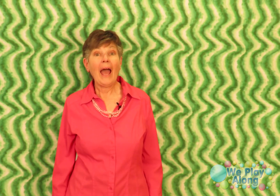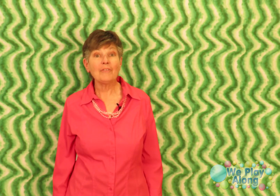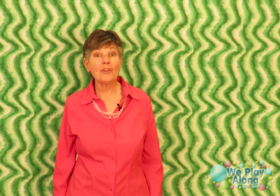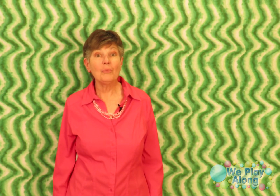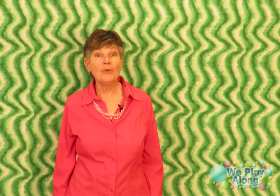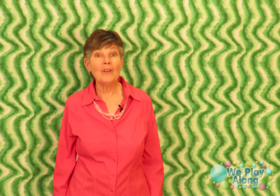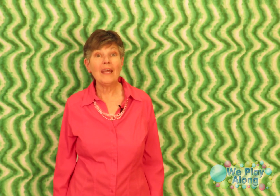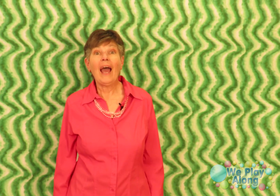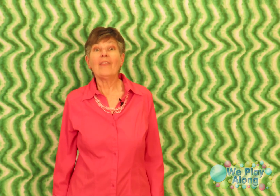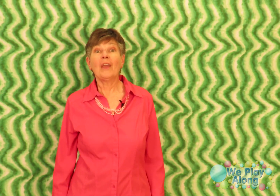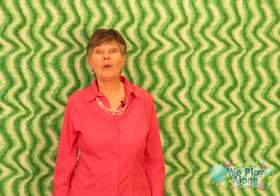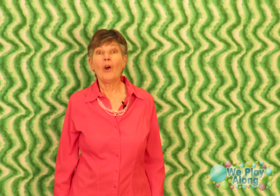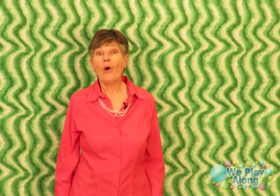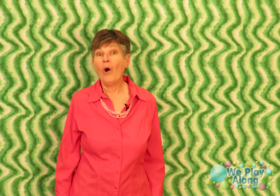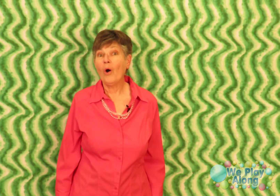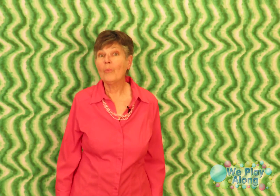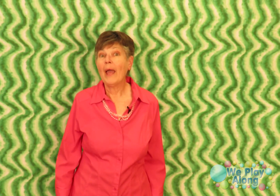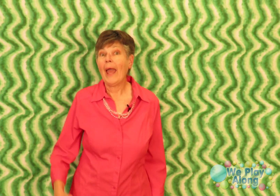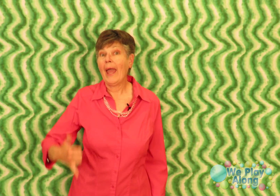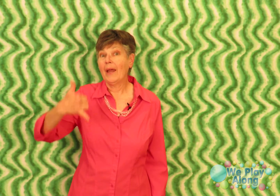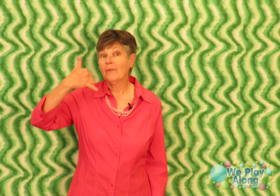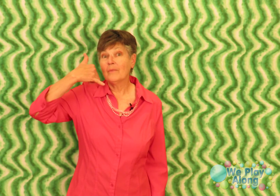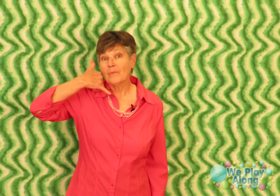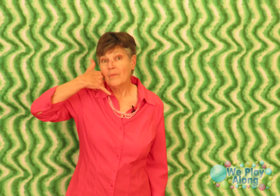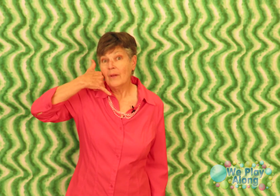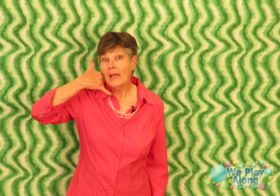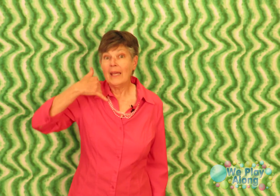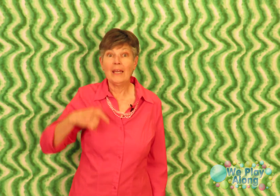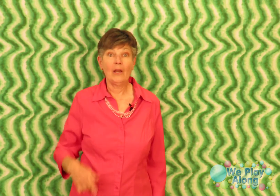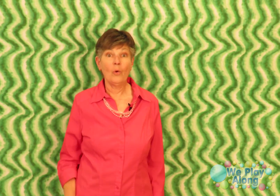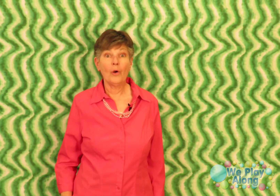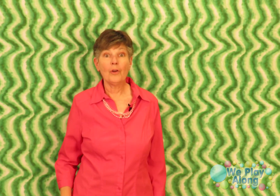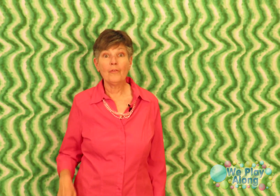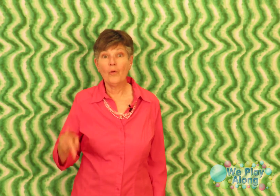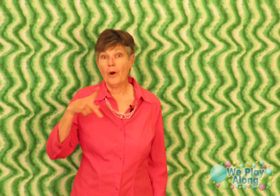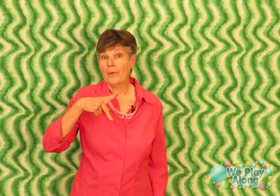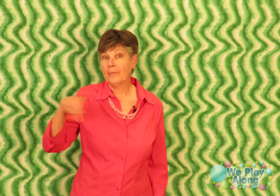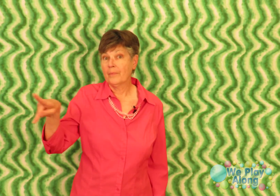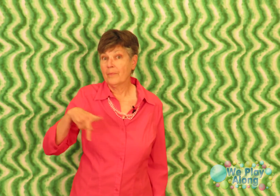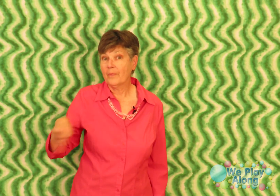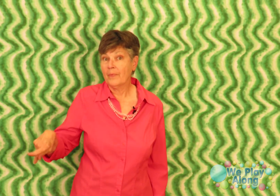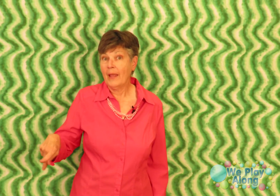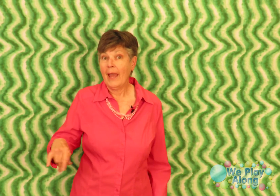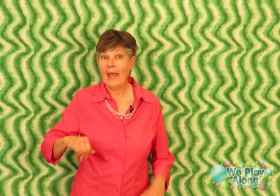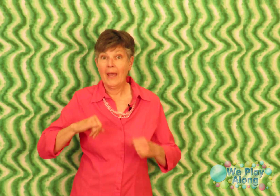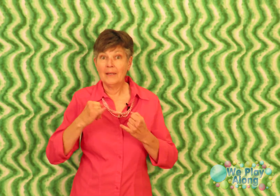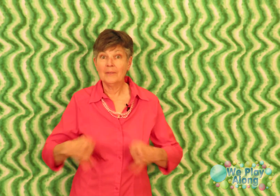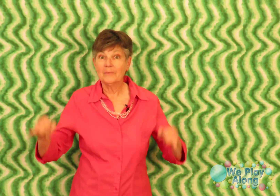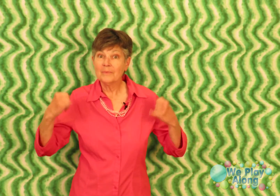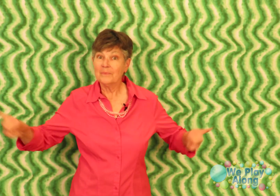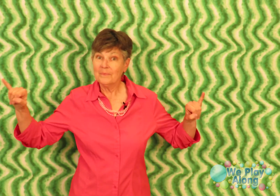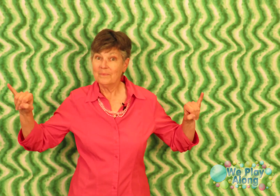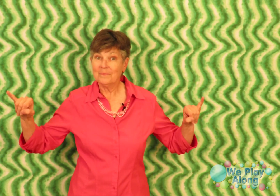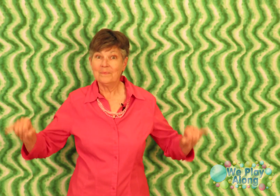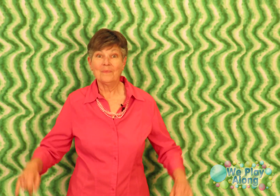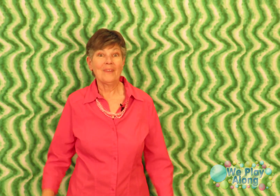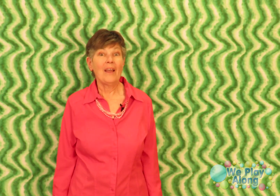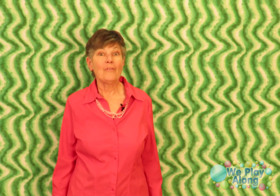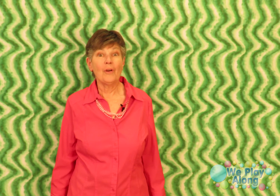after the movie, they would go home and in an order and from